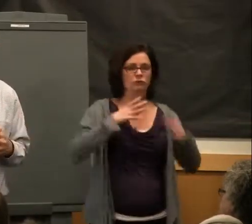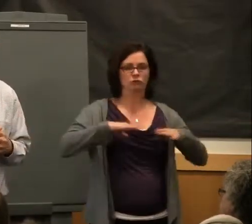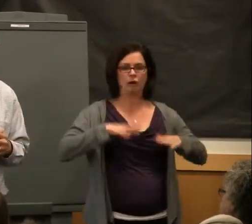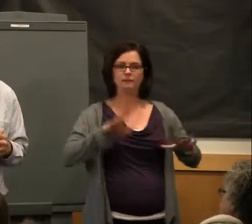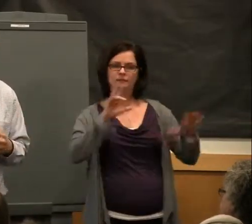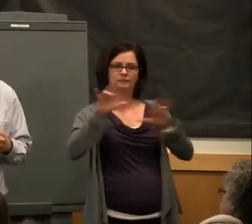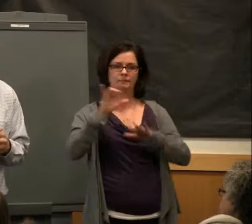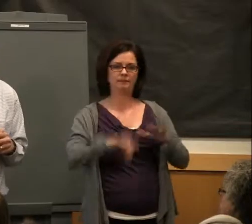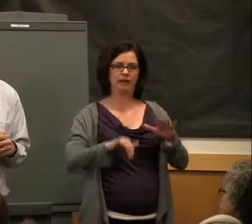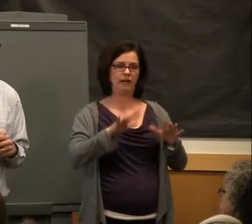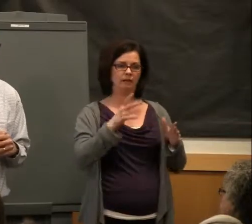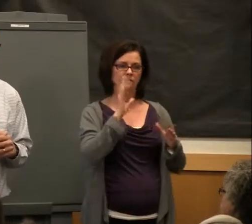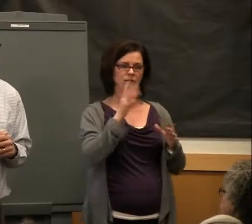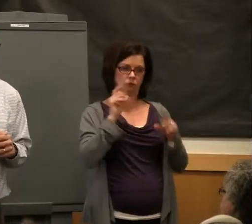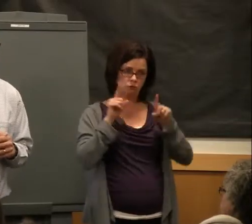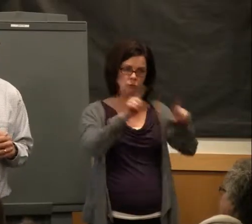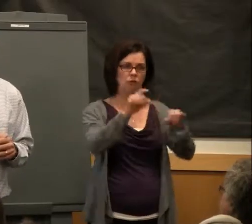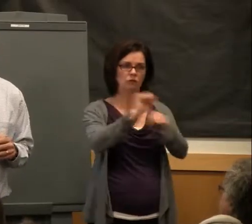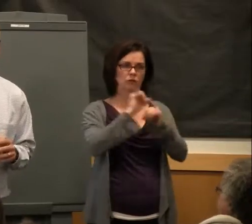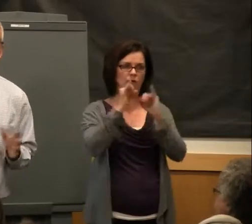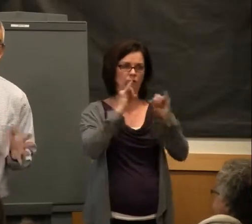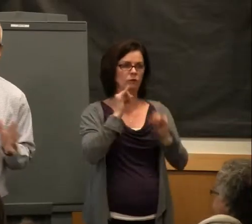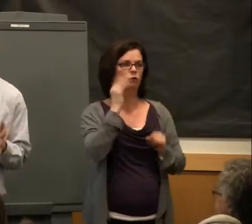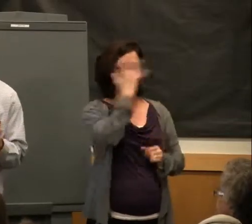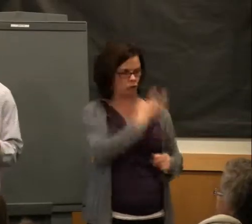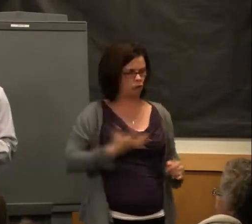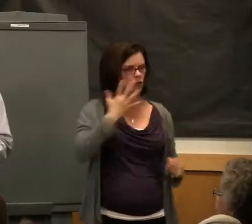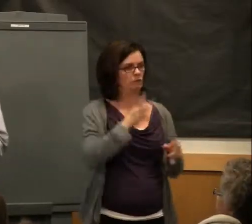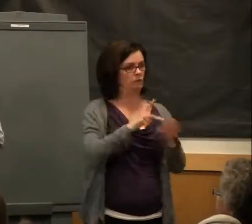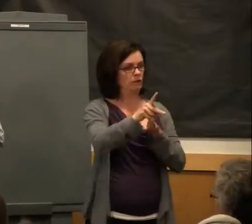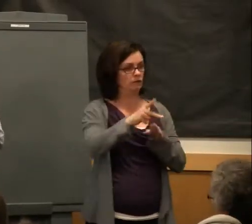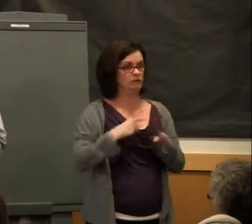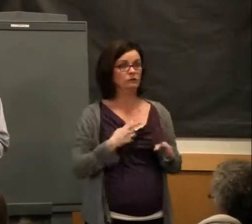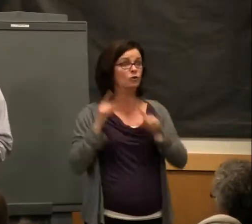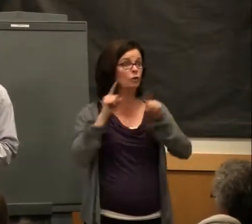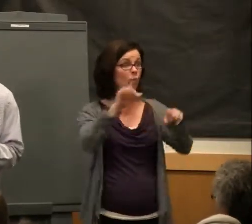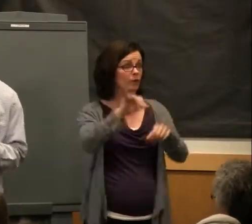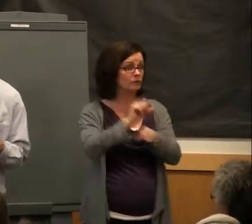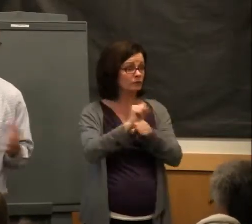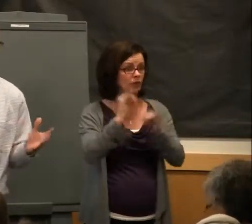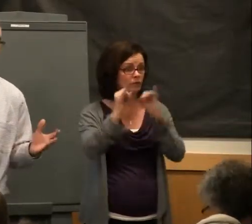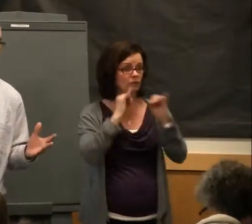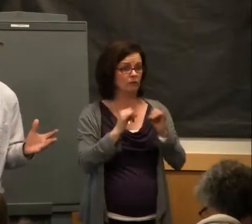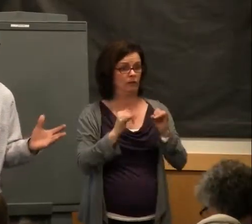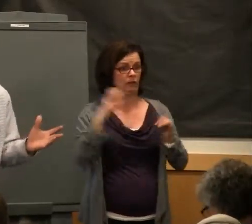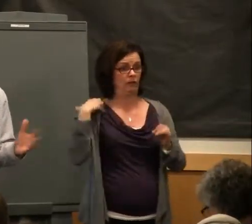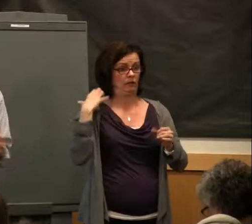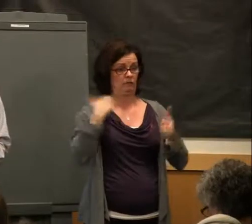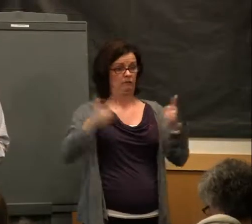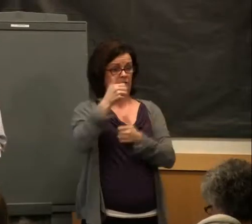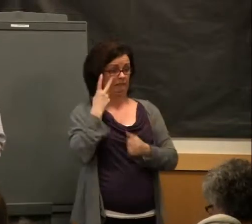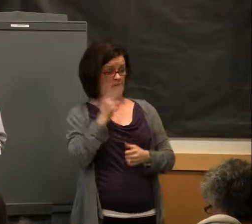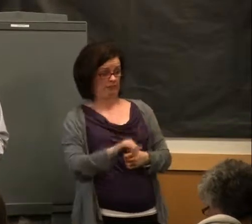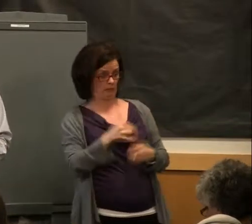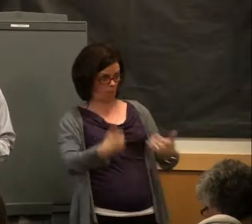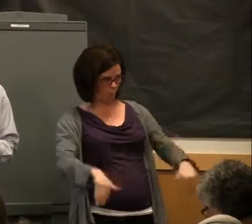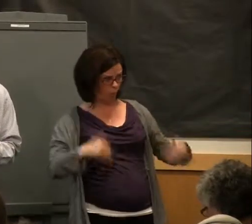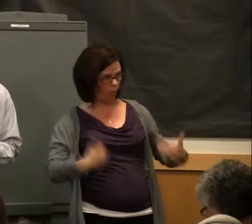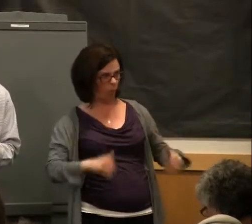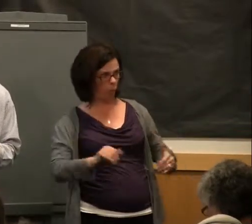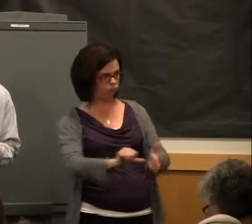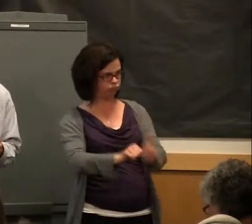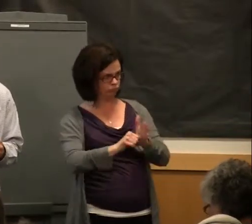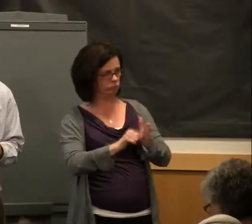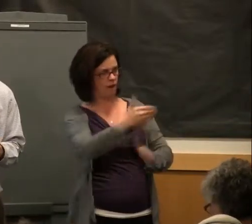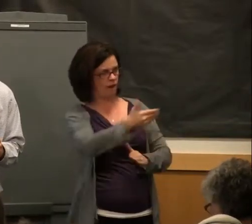look professional when you go on that job interview. Well, you looked so good at that job interview that they hired you, got a job. Now they're